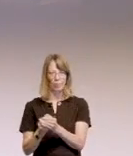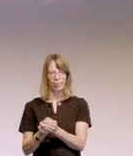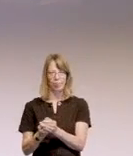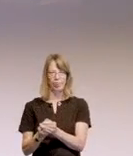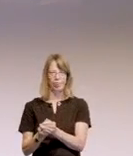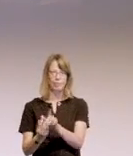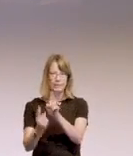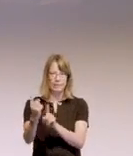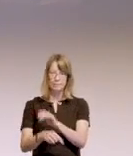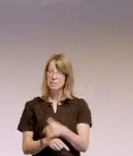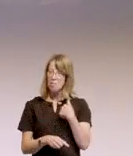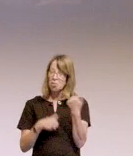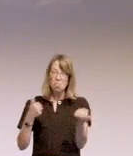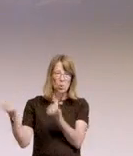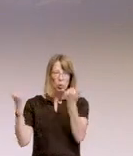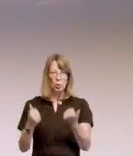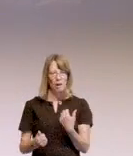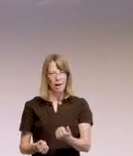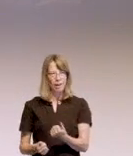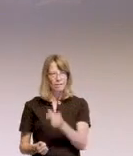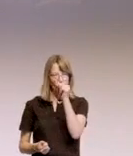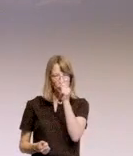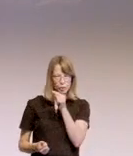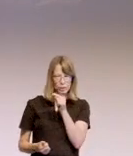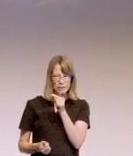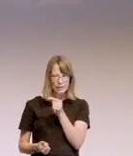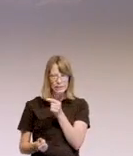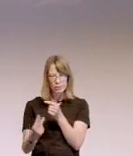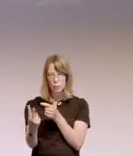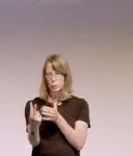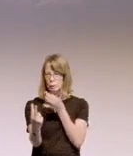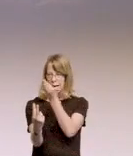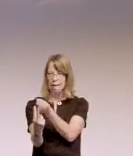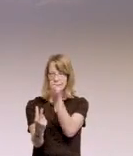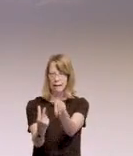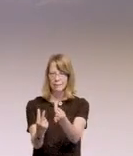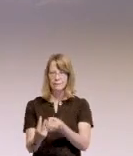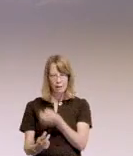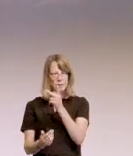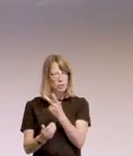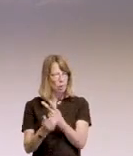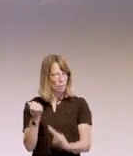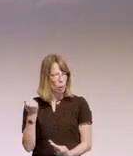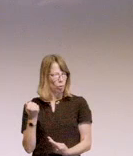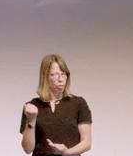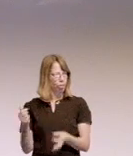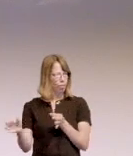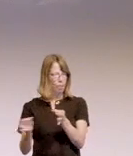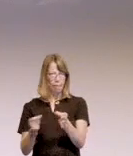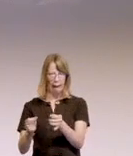approached this meeting thinking, fantastic, I've got the opportunity to sit down with two people, and both these people are planners, so there's already some commonality